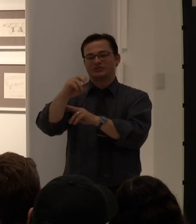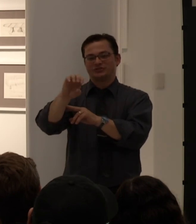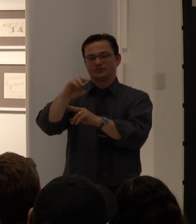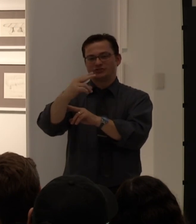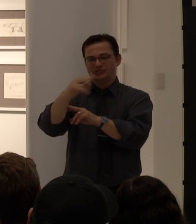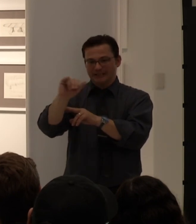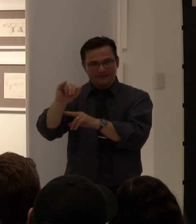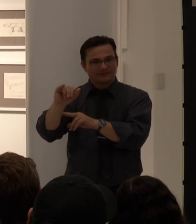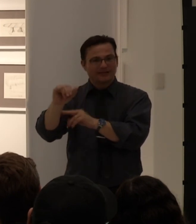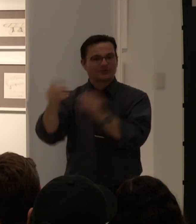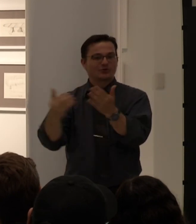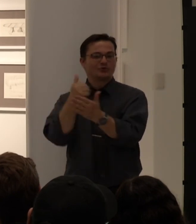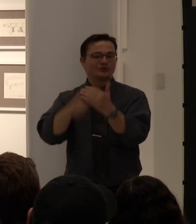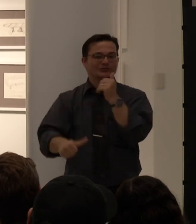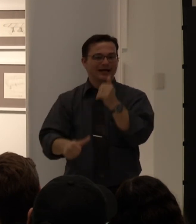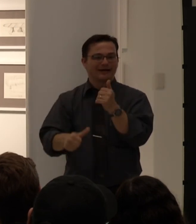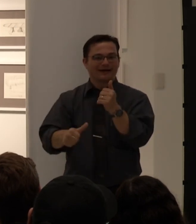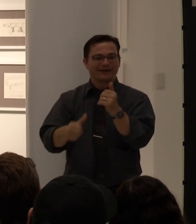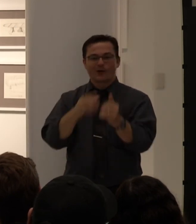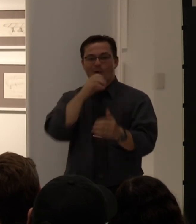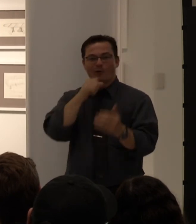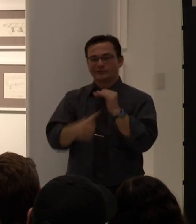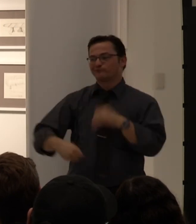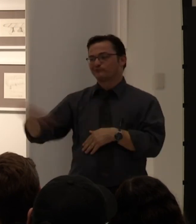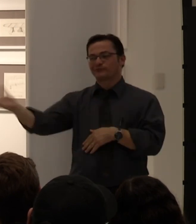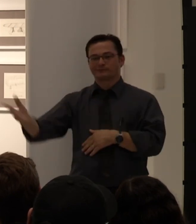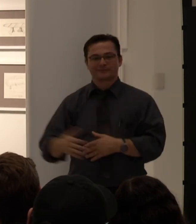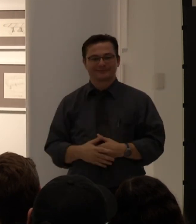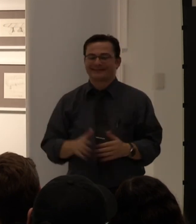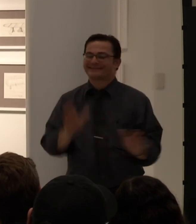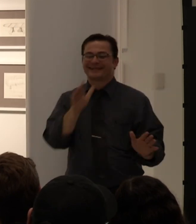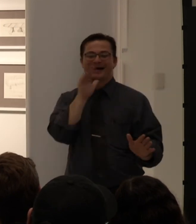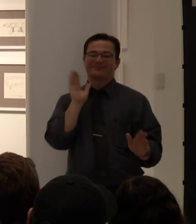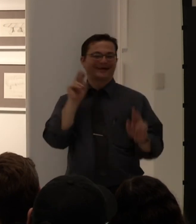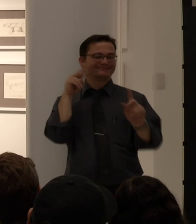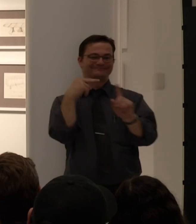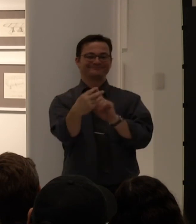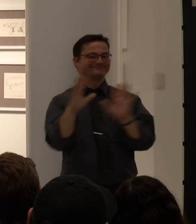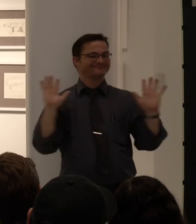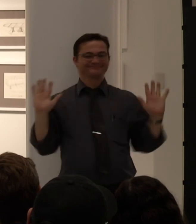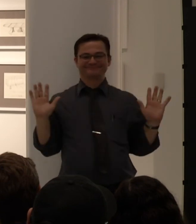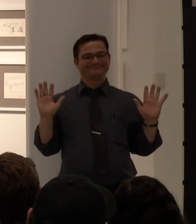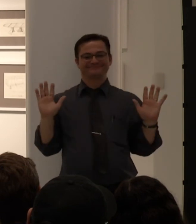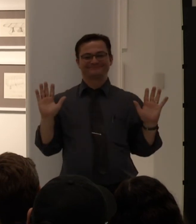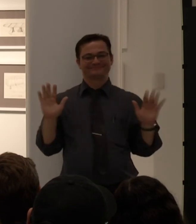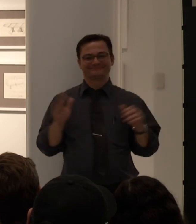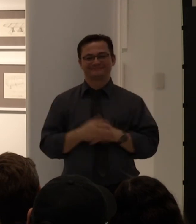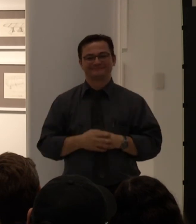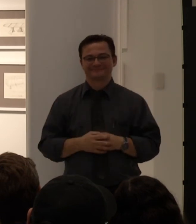the old shit. I look and I say, that's not where I'm coming from.